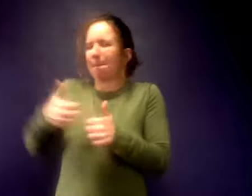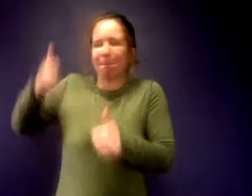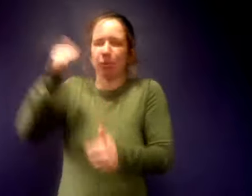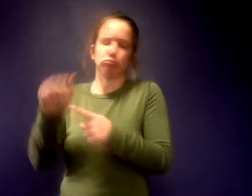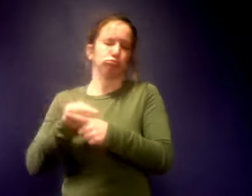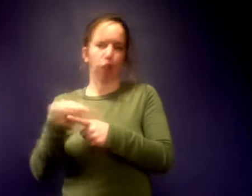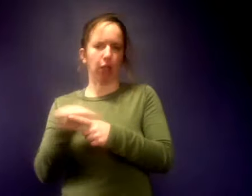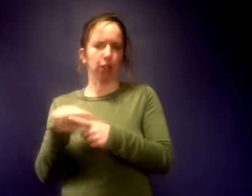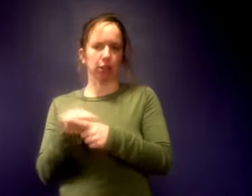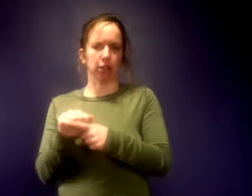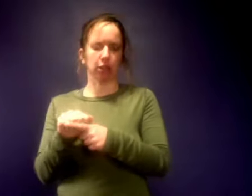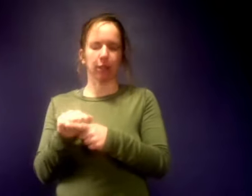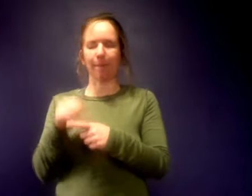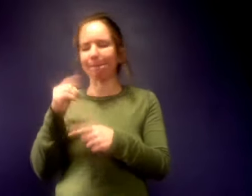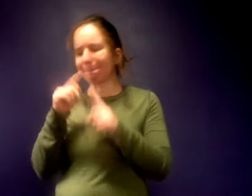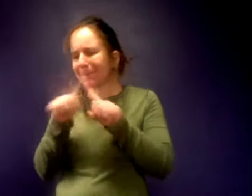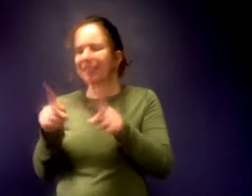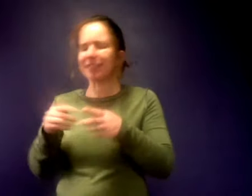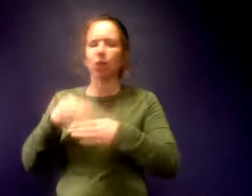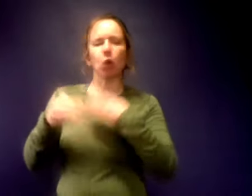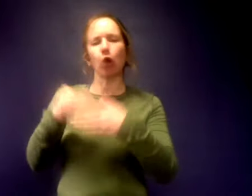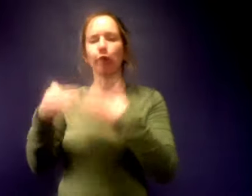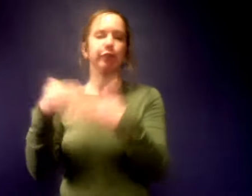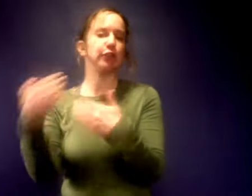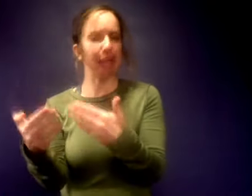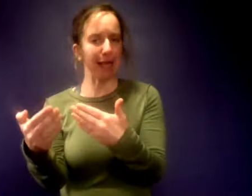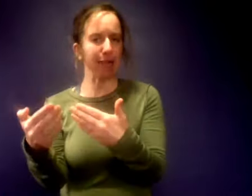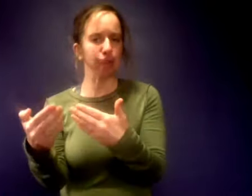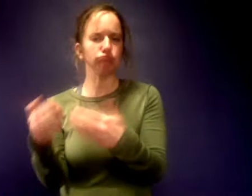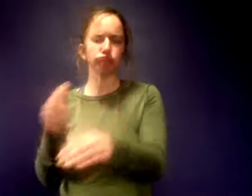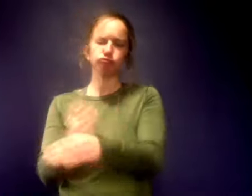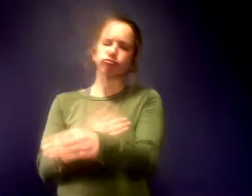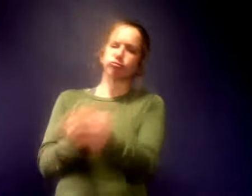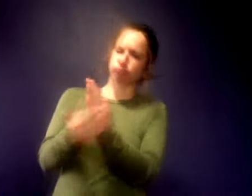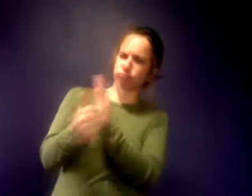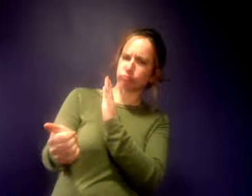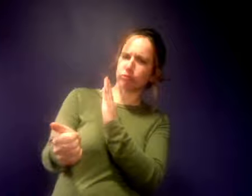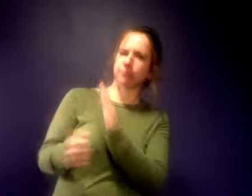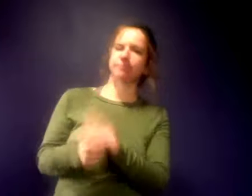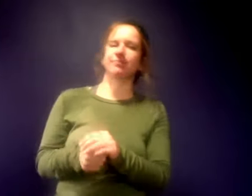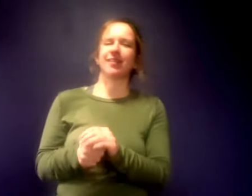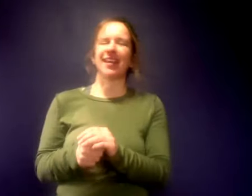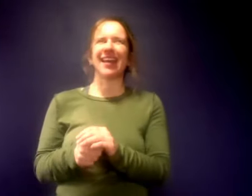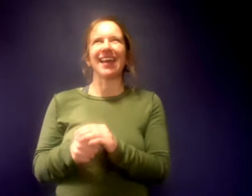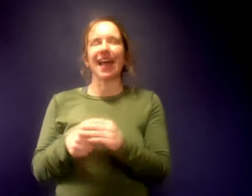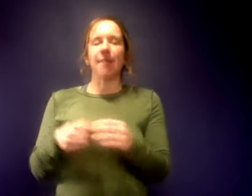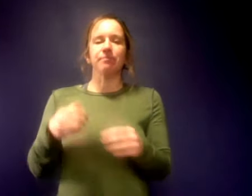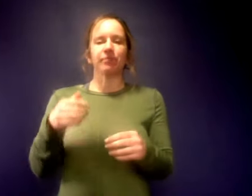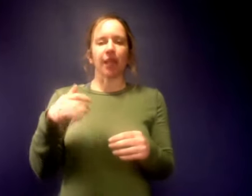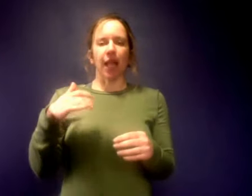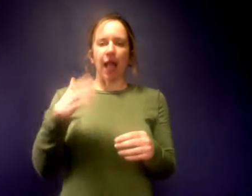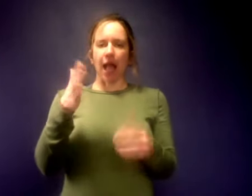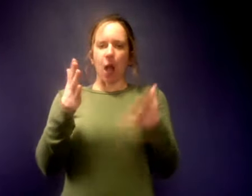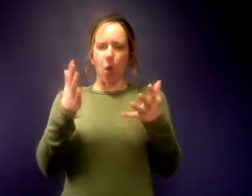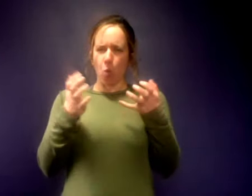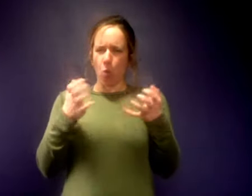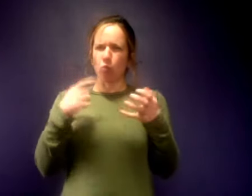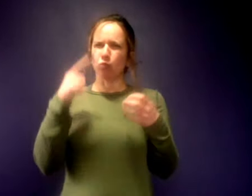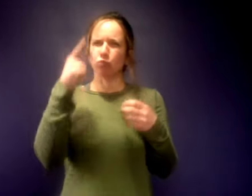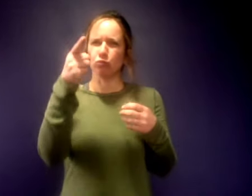time, when you look back at, I want you to remember how you feel while you're watching this video right now, and then I want you to watch this video in like